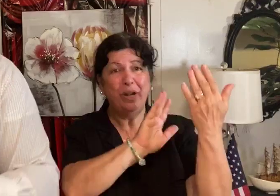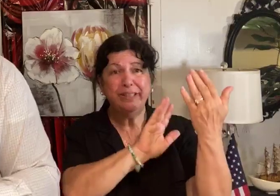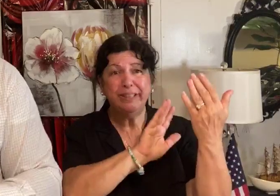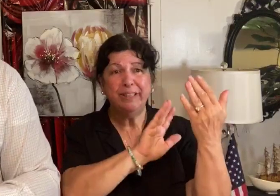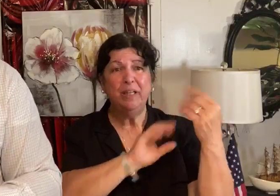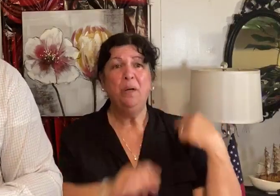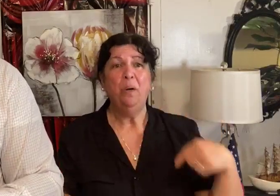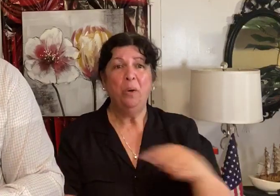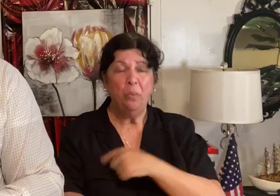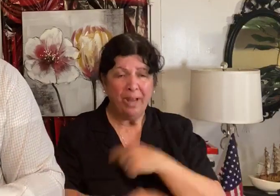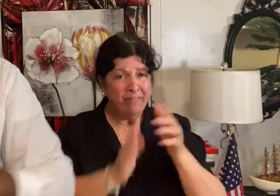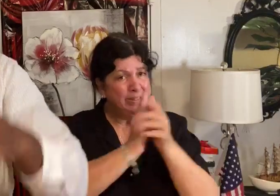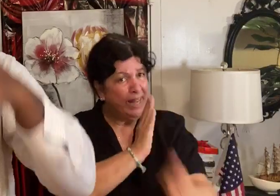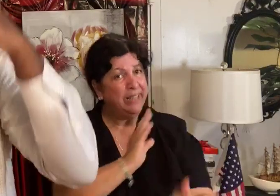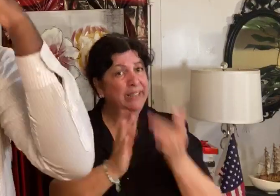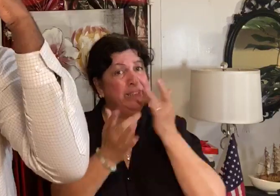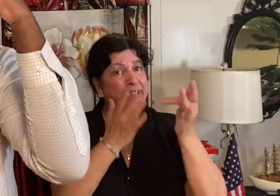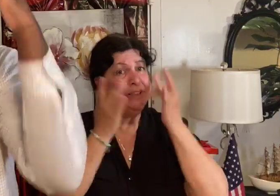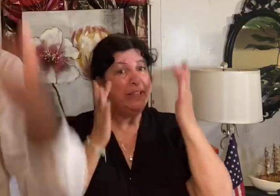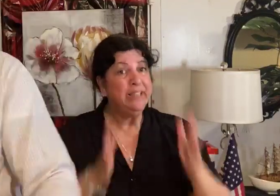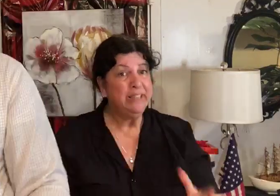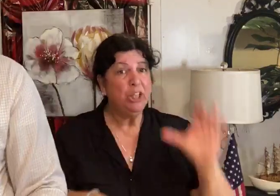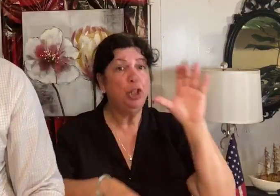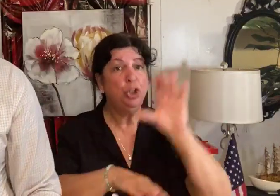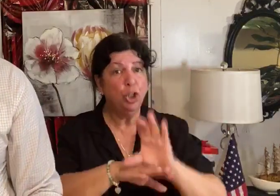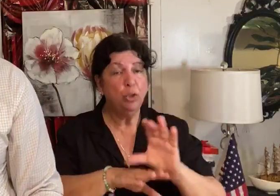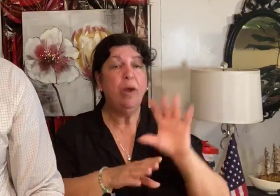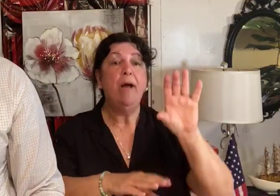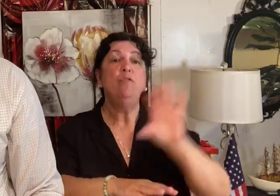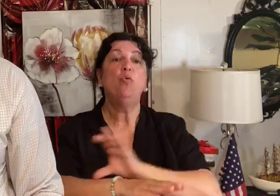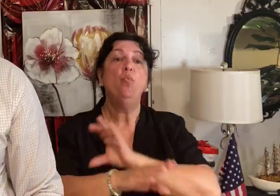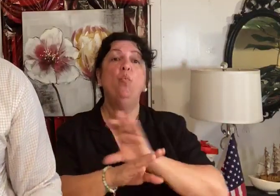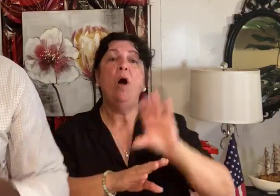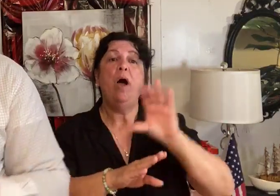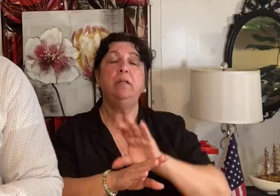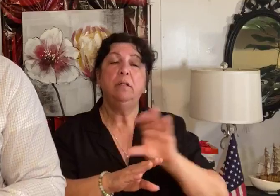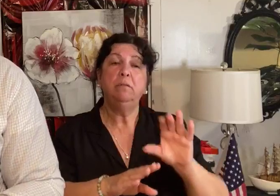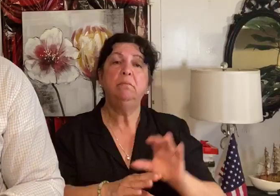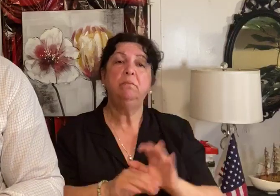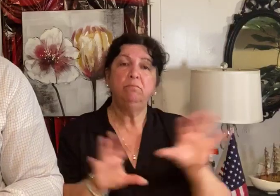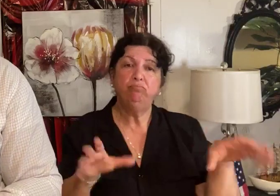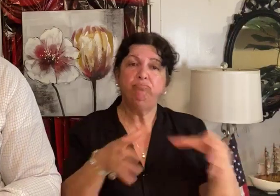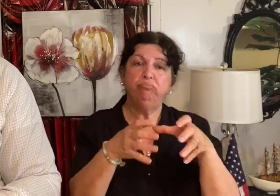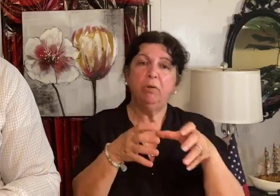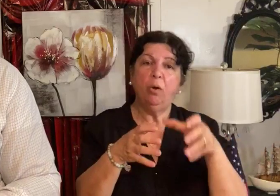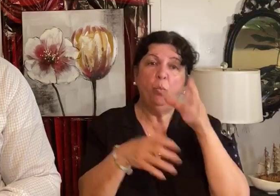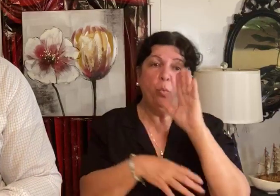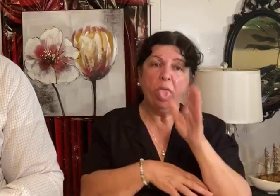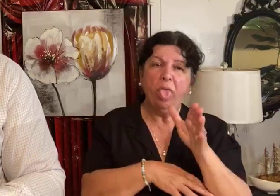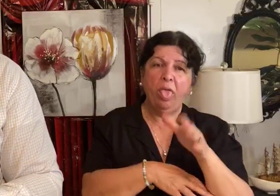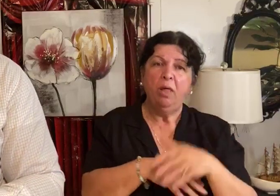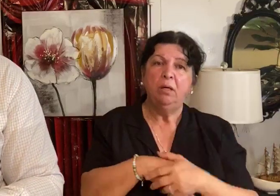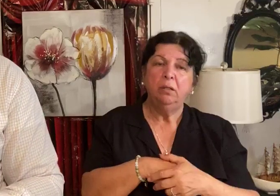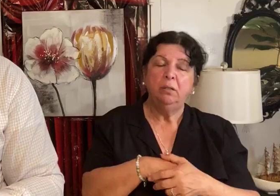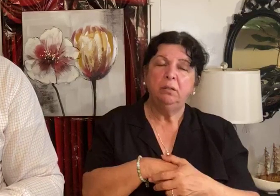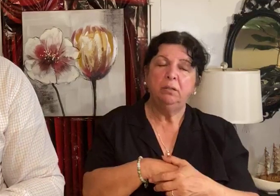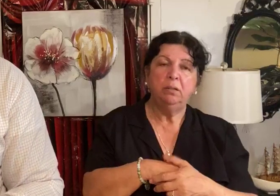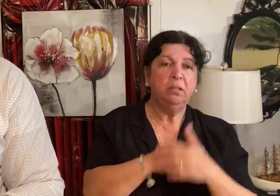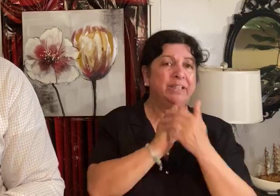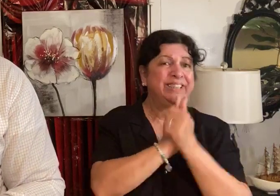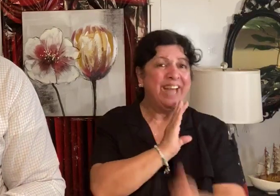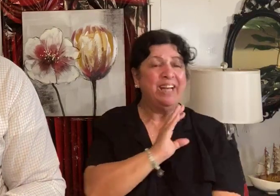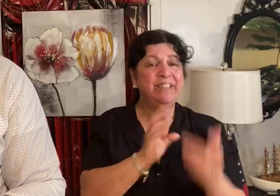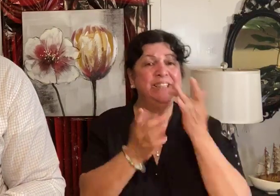have talented singers in our church. We're going to get the choir going. Amen. But listen to me. Wouldn't it be sad if the